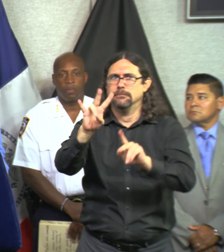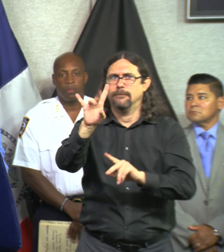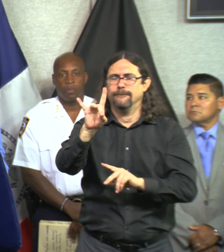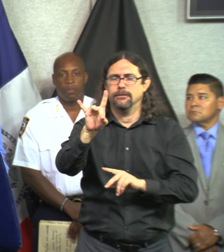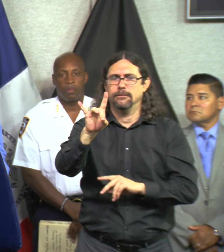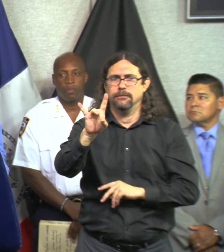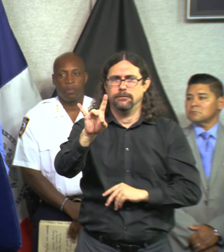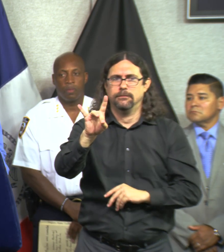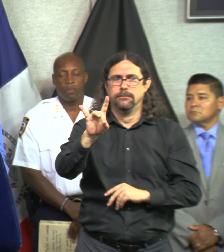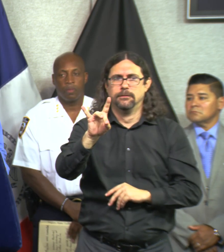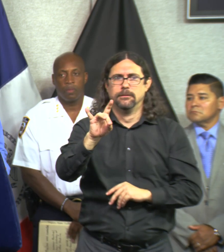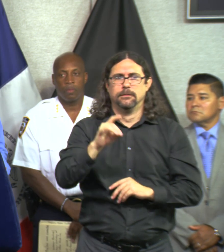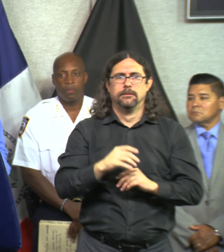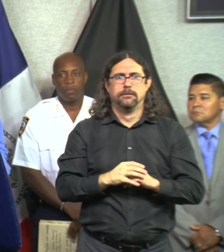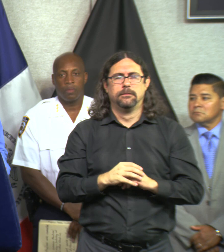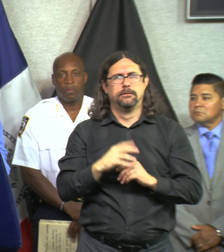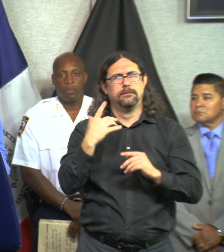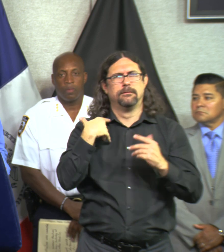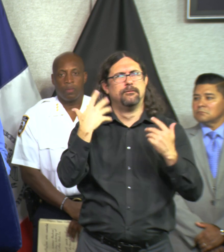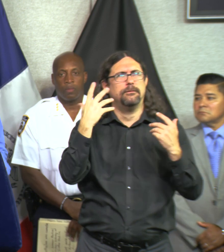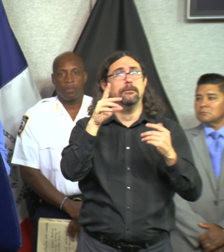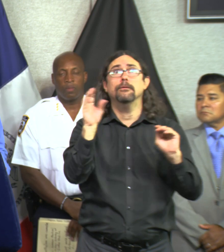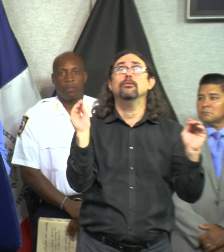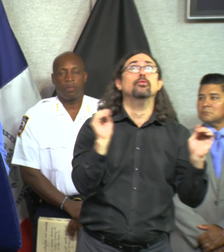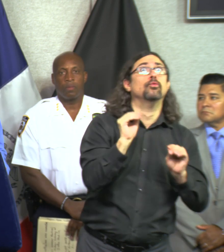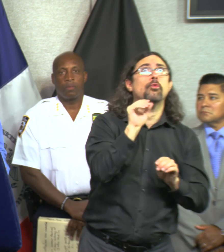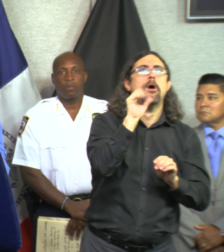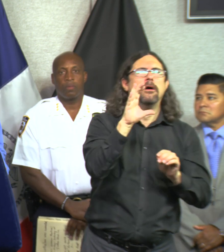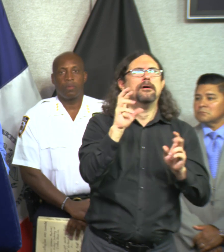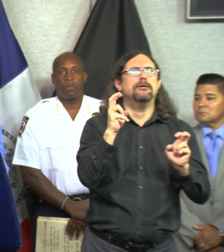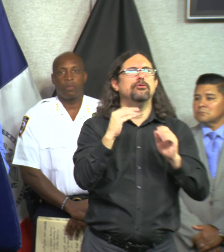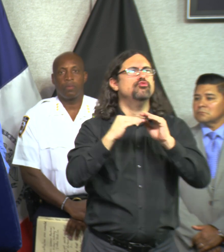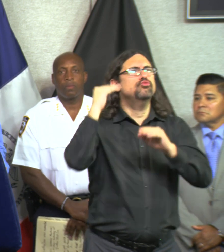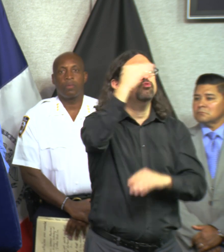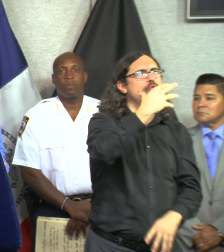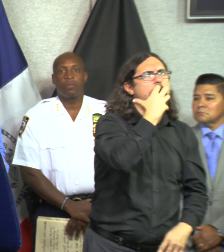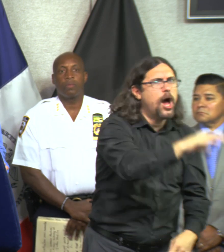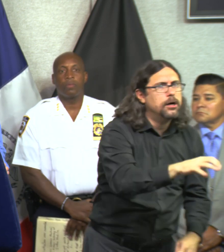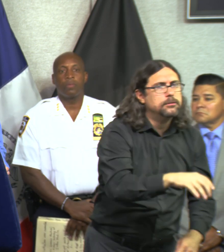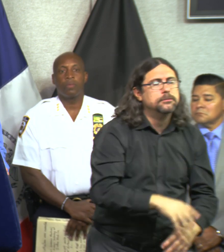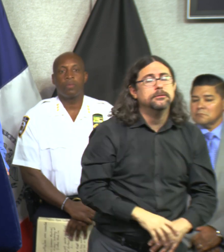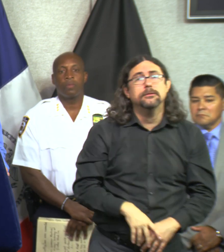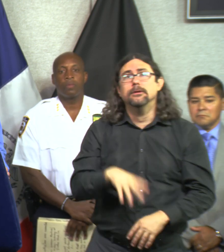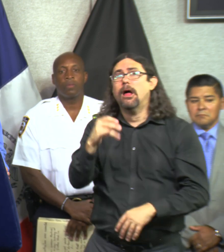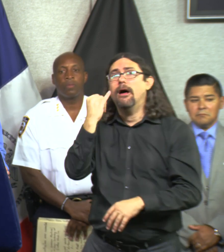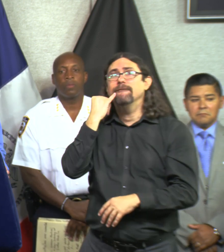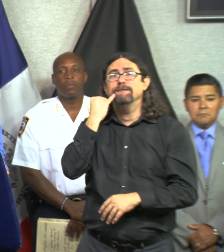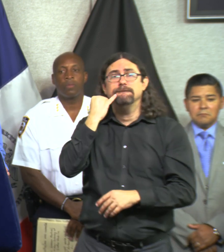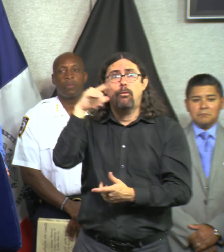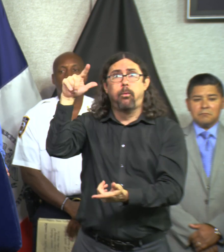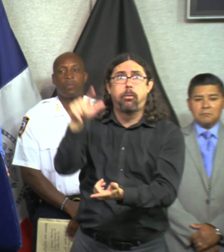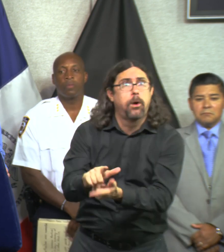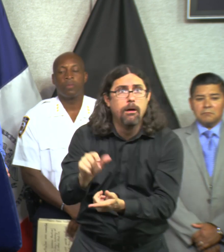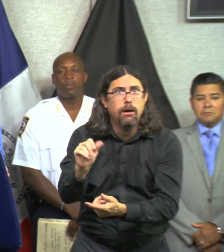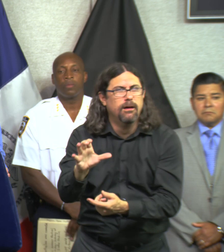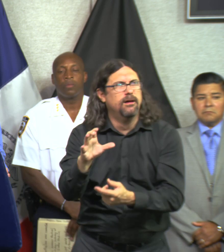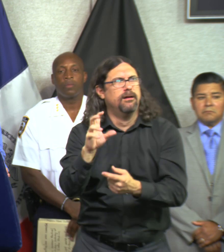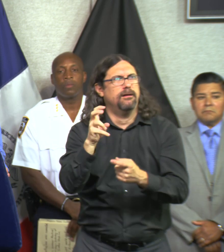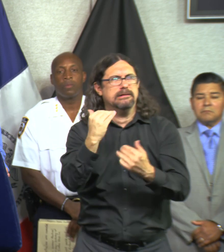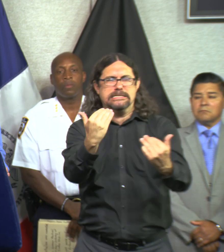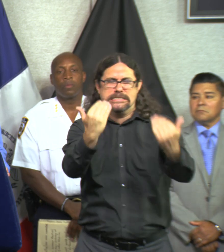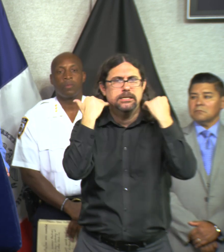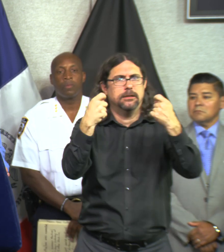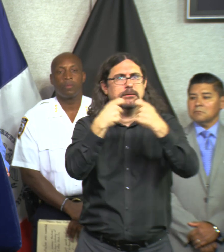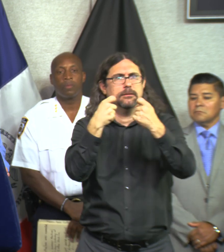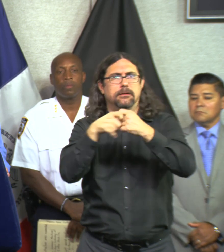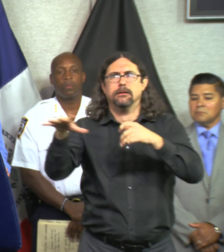more electricity than we need to. I've checked in with Con Ed. They still expect to have plenty of available electricity for the